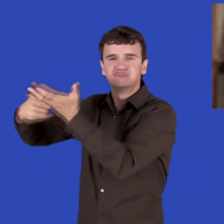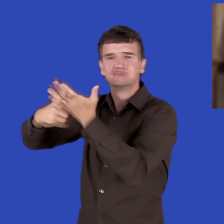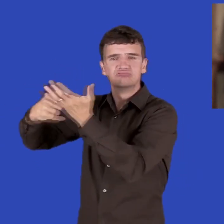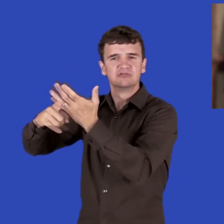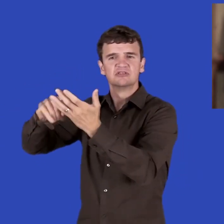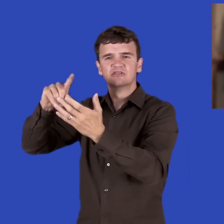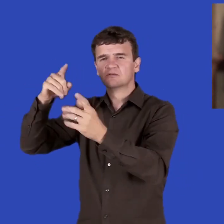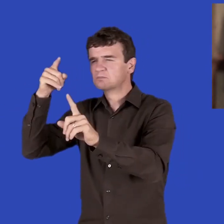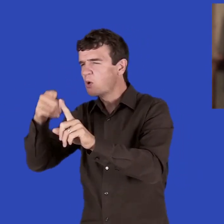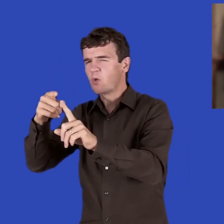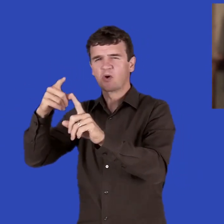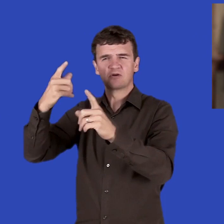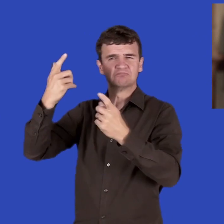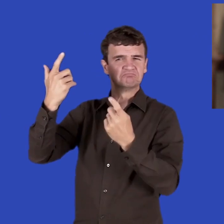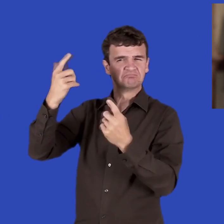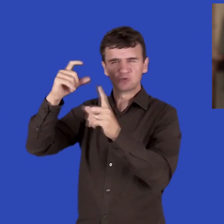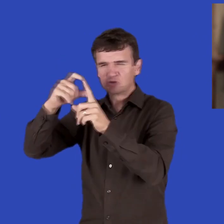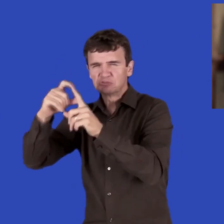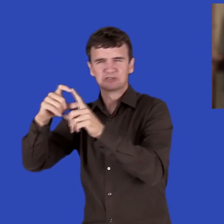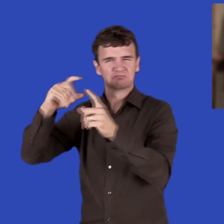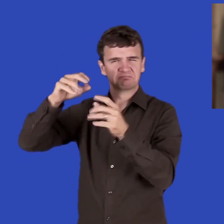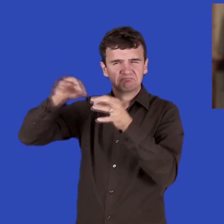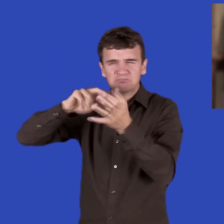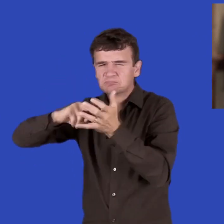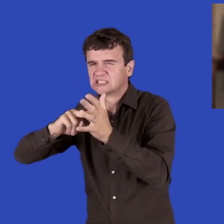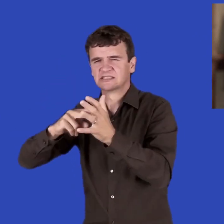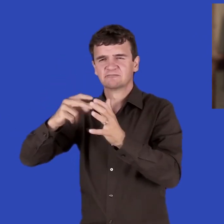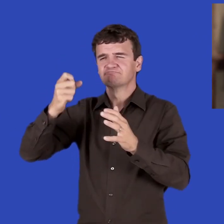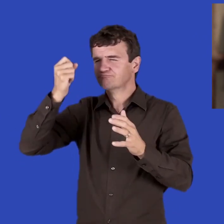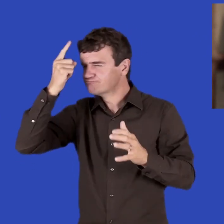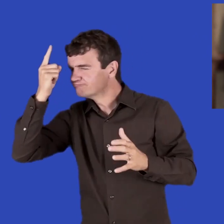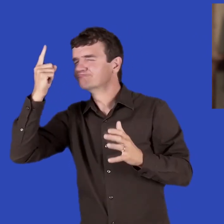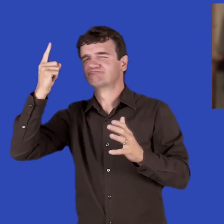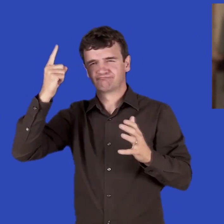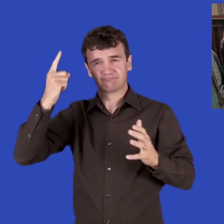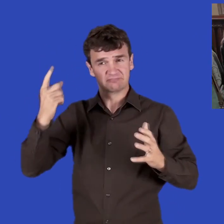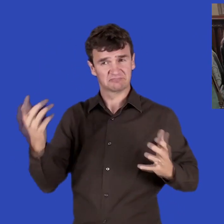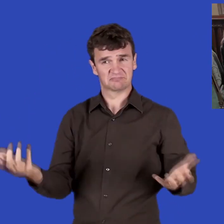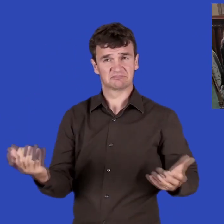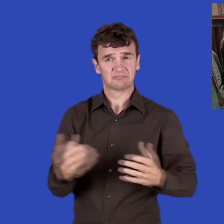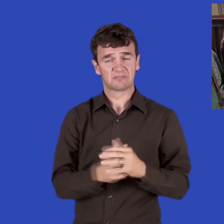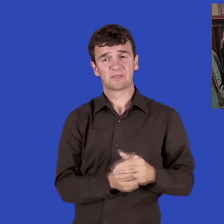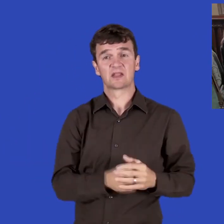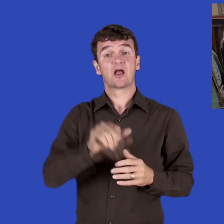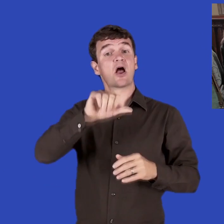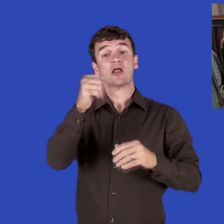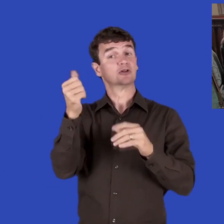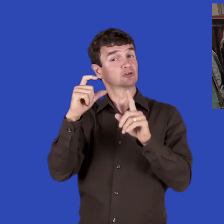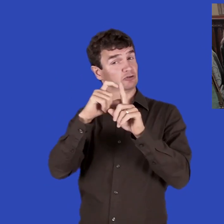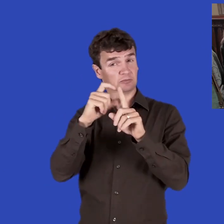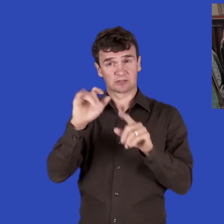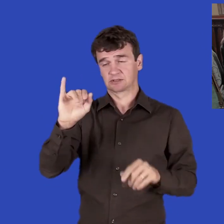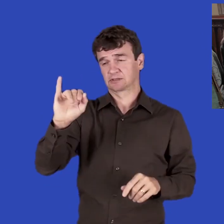better to actually be in teachers' college to get to that level, and until it can, then perhaps in terms